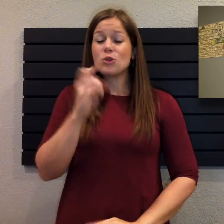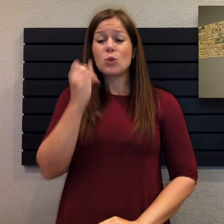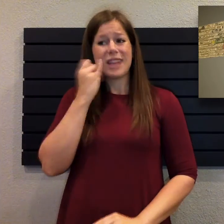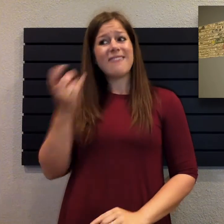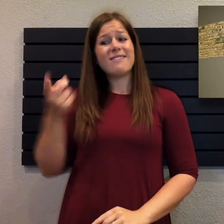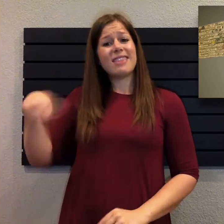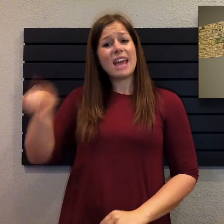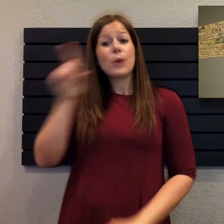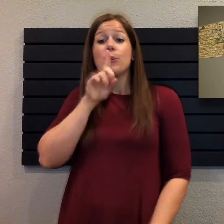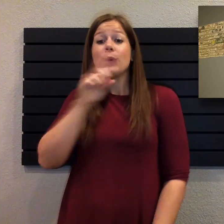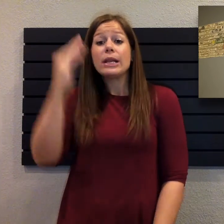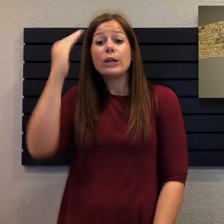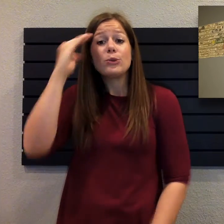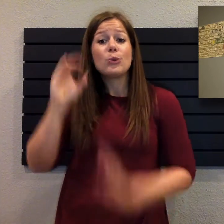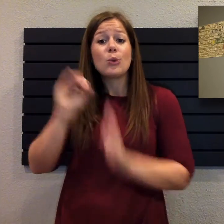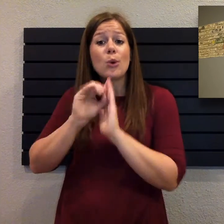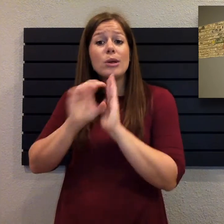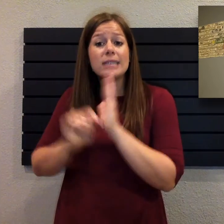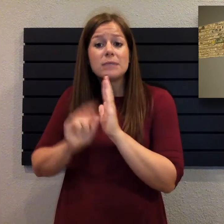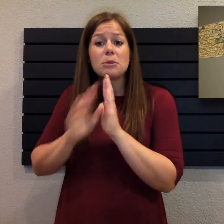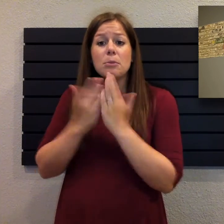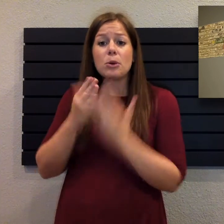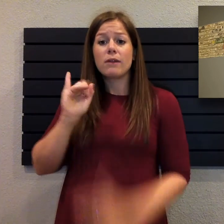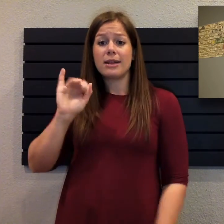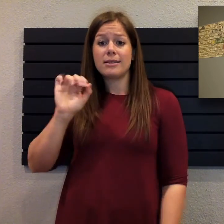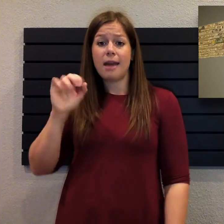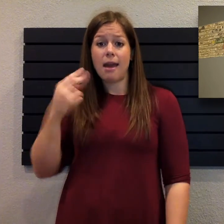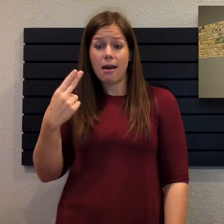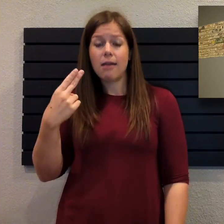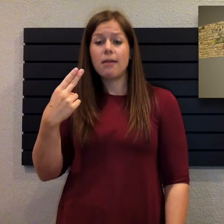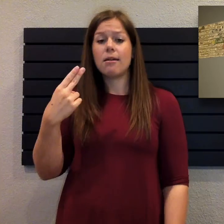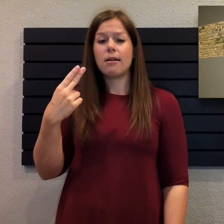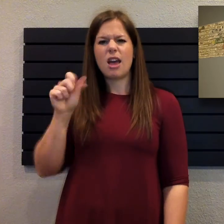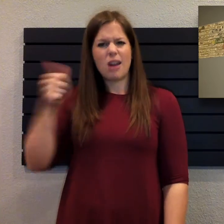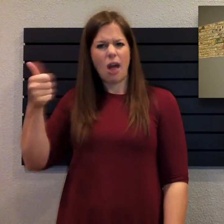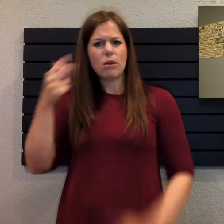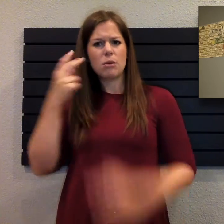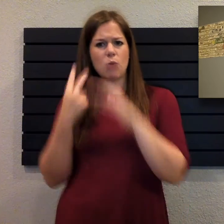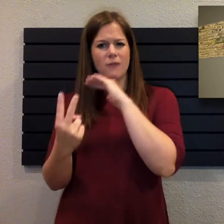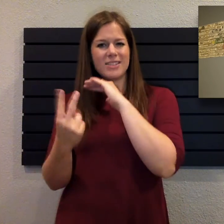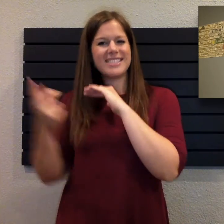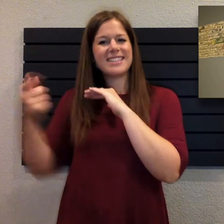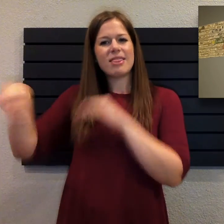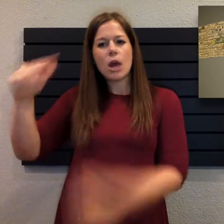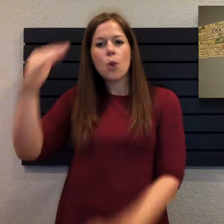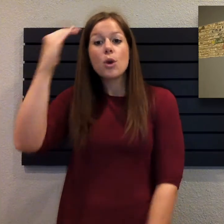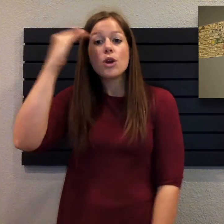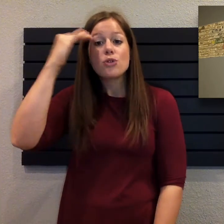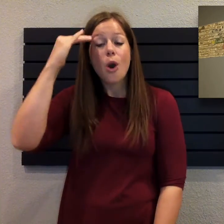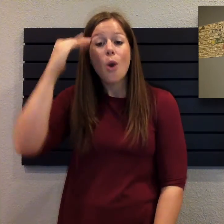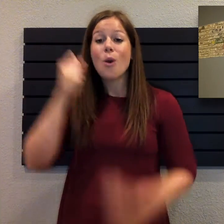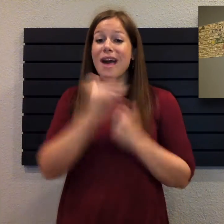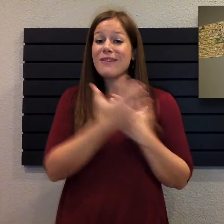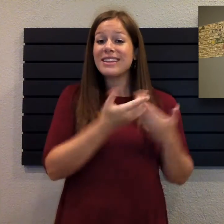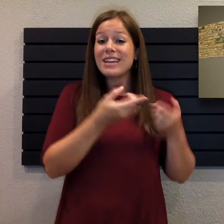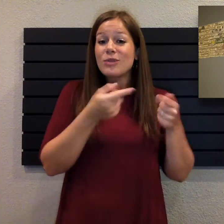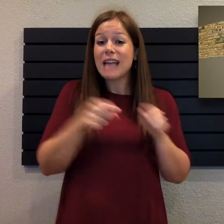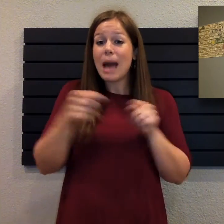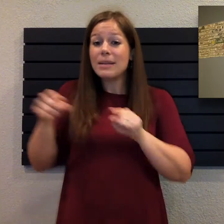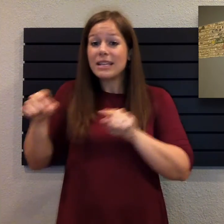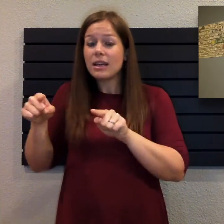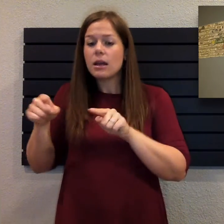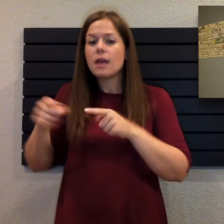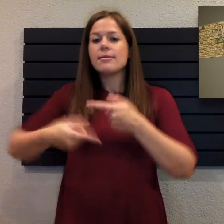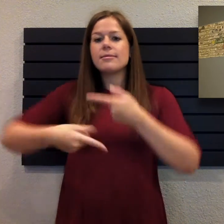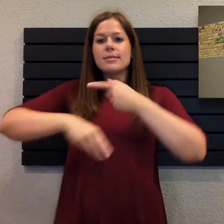Old Testament, if they really knew the book of Isaiah and other messianic prophecies, they would know that all of this would fulfill the